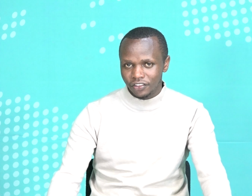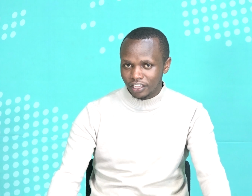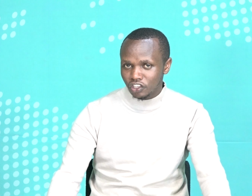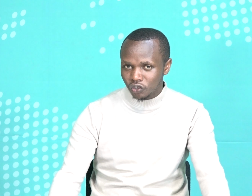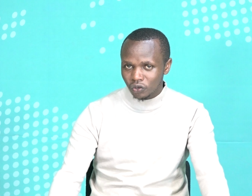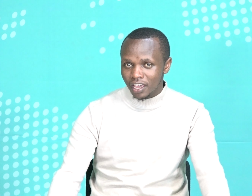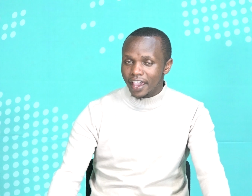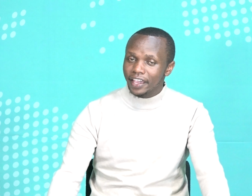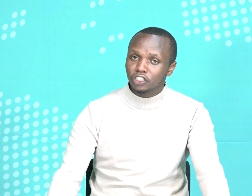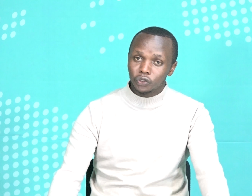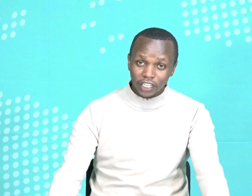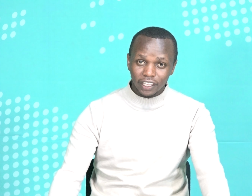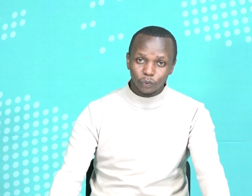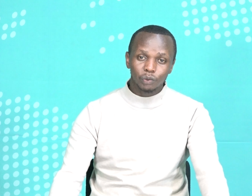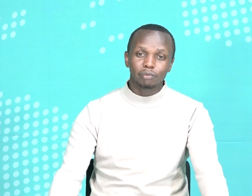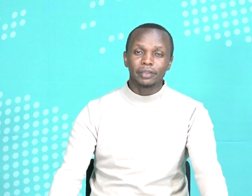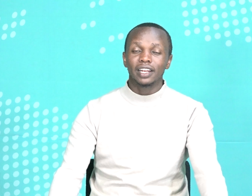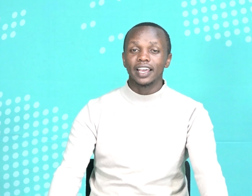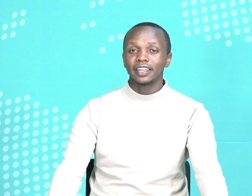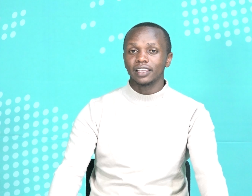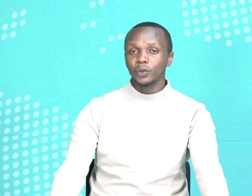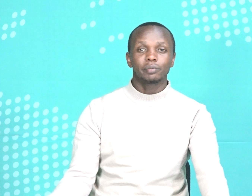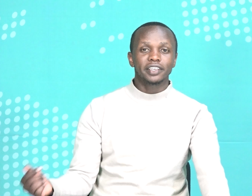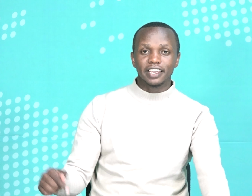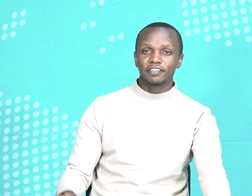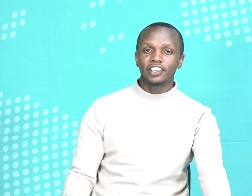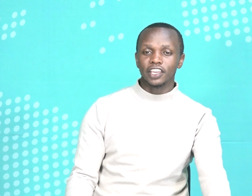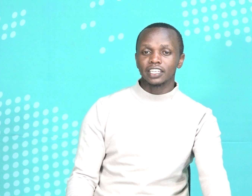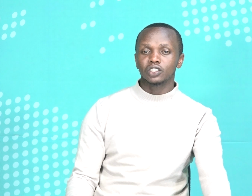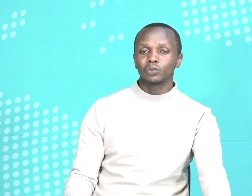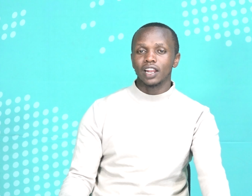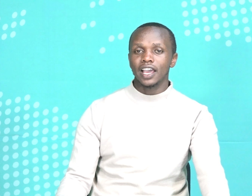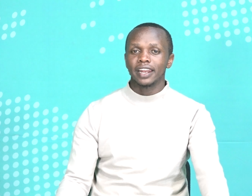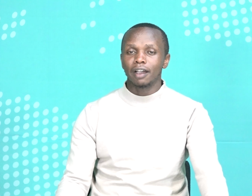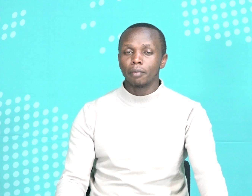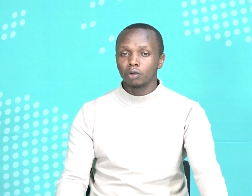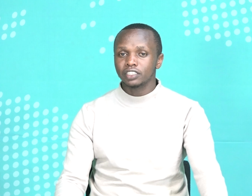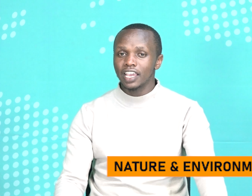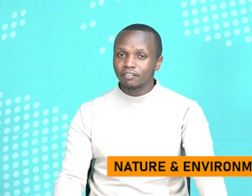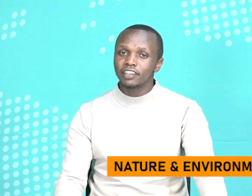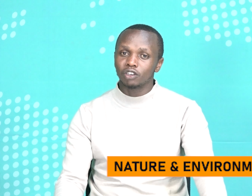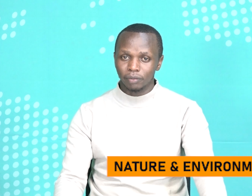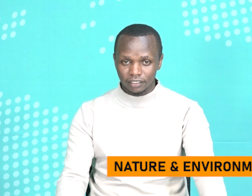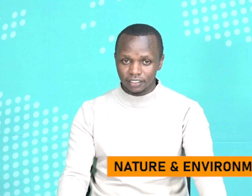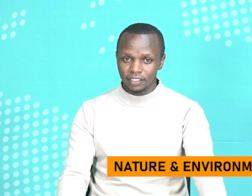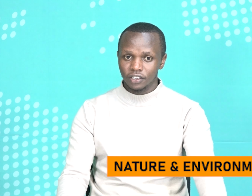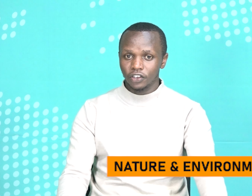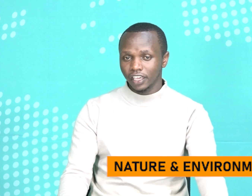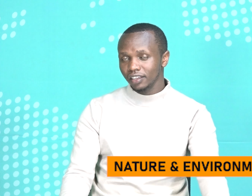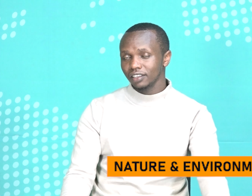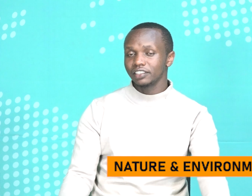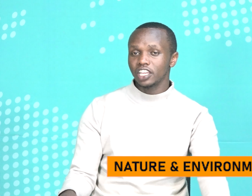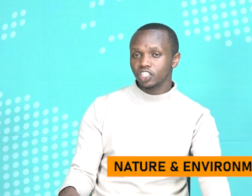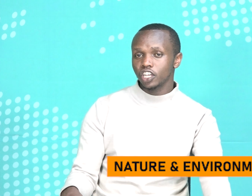Thank you. And today we'll be diving in to learn about environment, okay? Nature